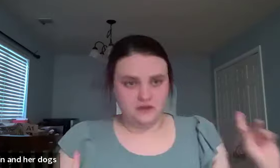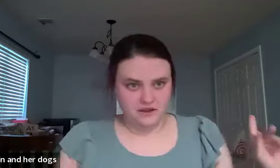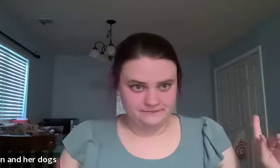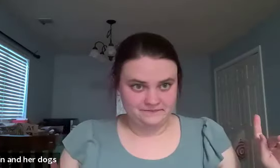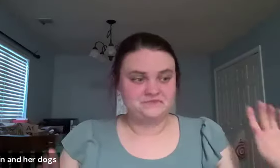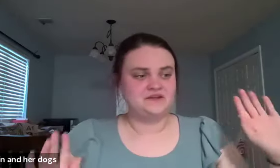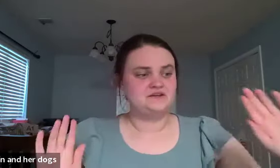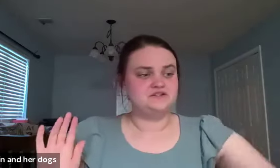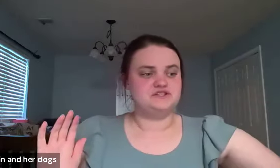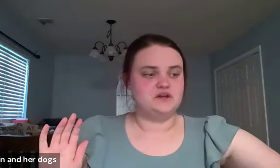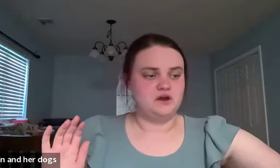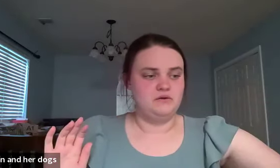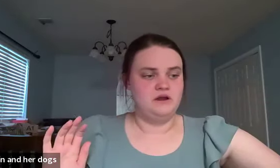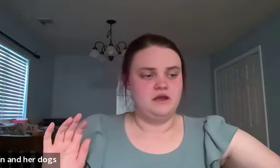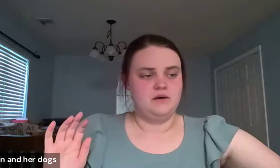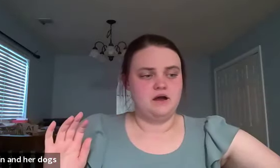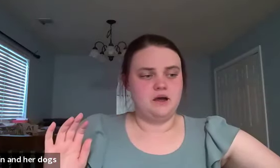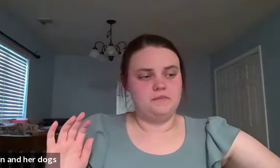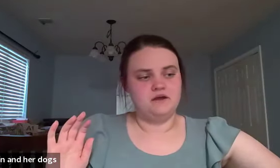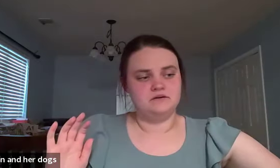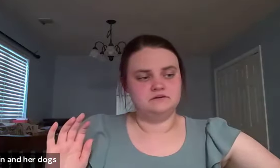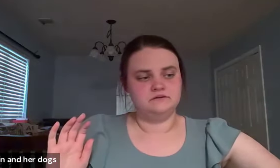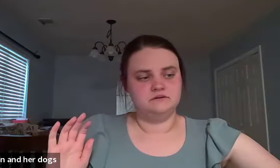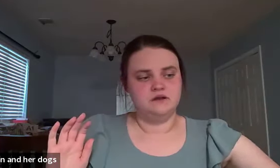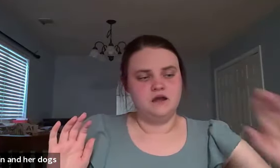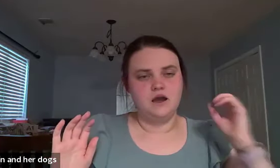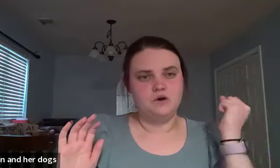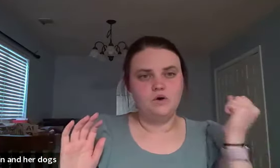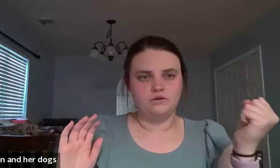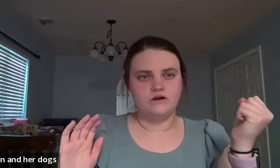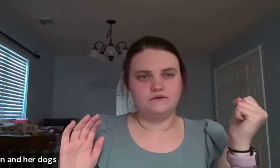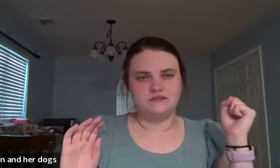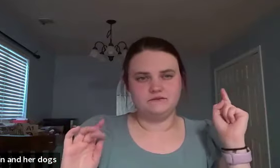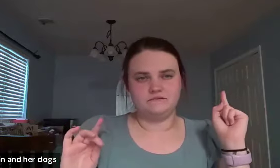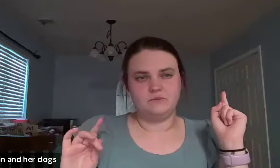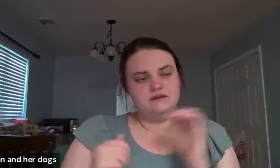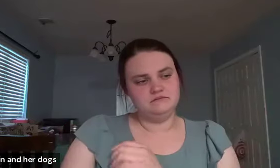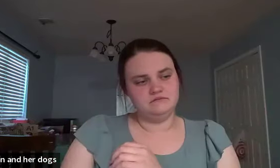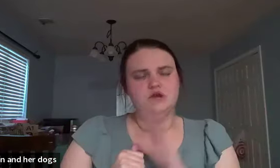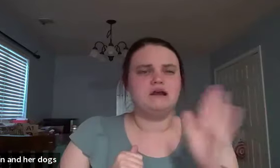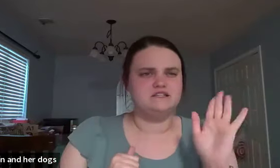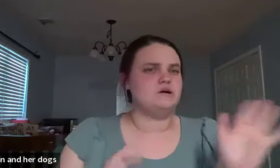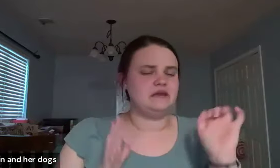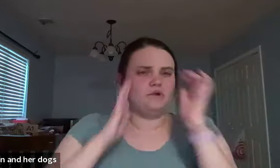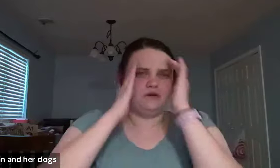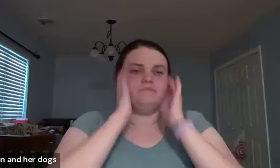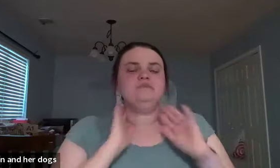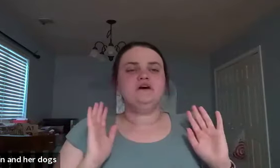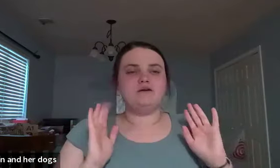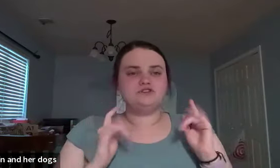Okay. So, I'm gonna hold off on the different, well, no, I can do all day. Okay. I was